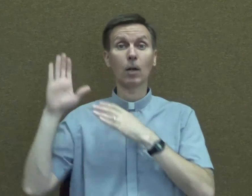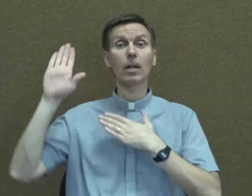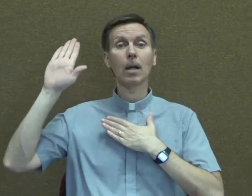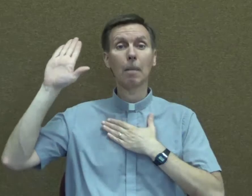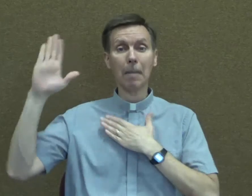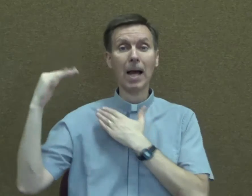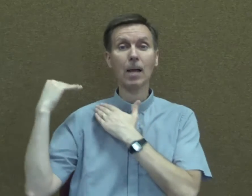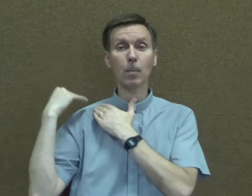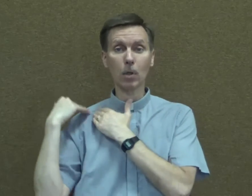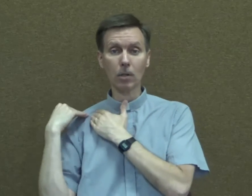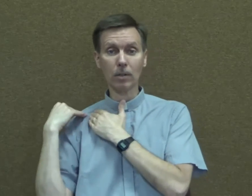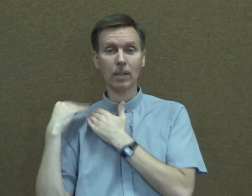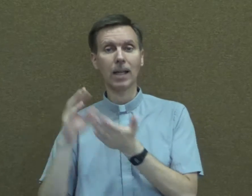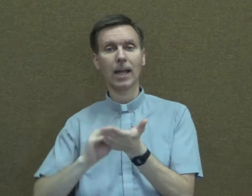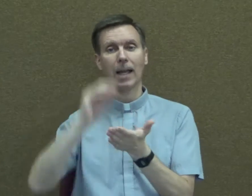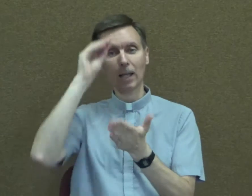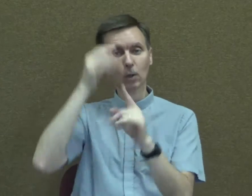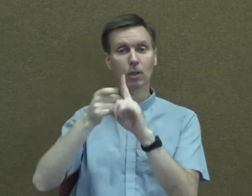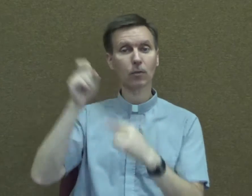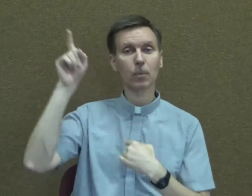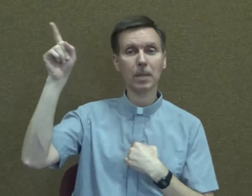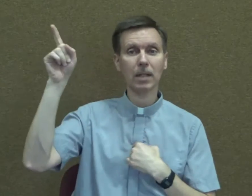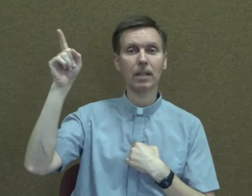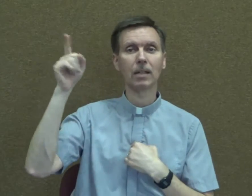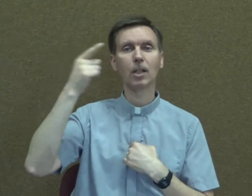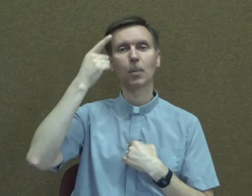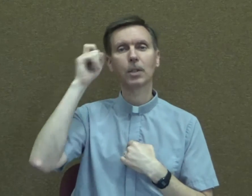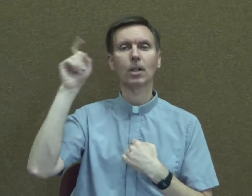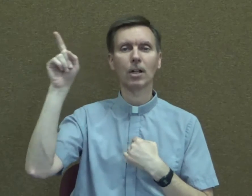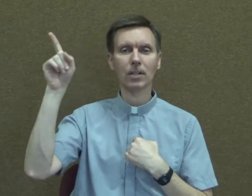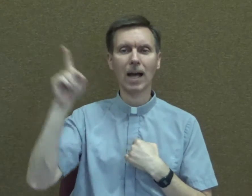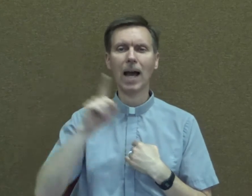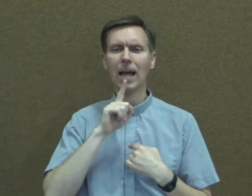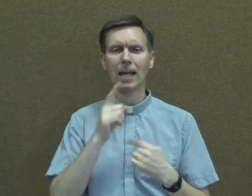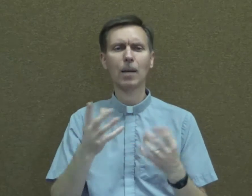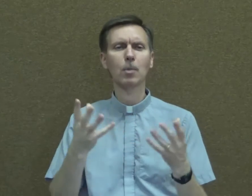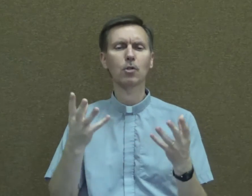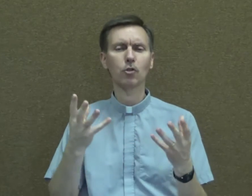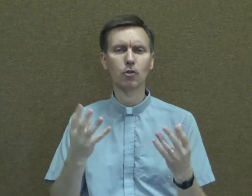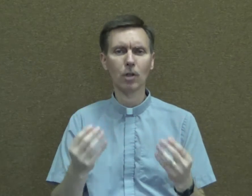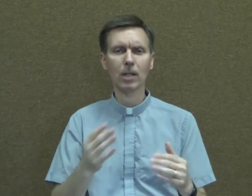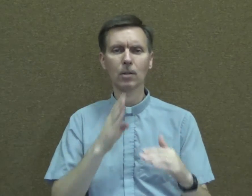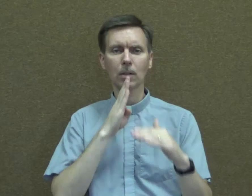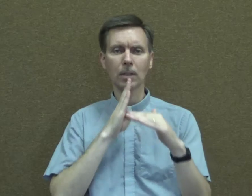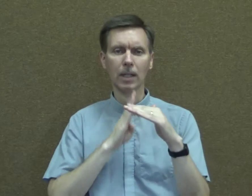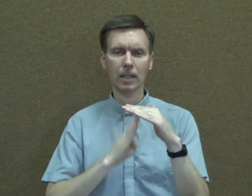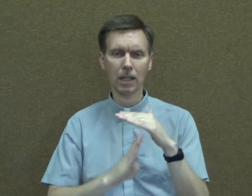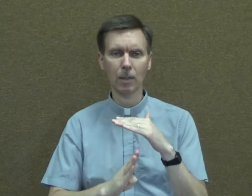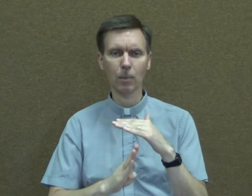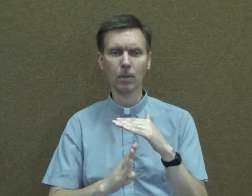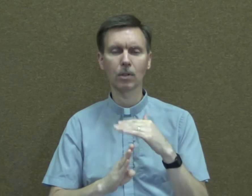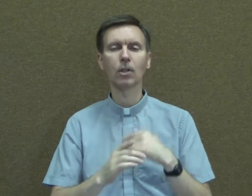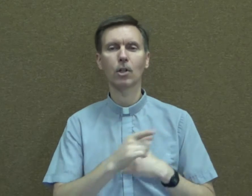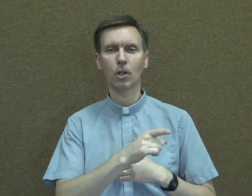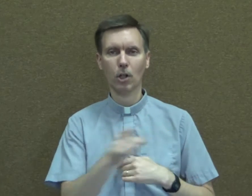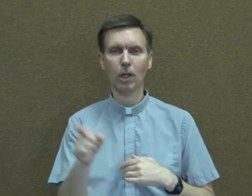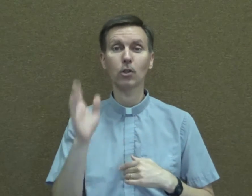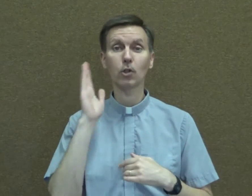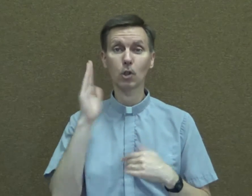Carry my burden and learn from me, because I am gentle and humble, and you